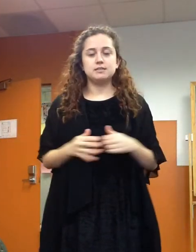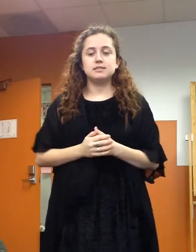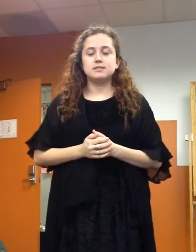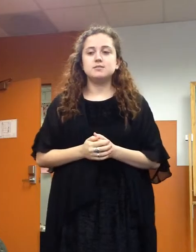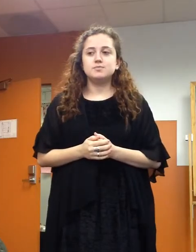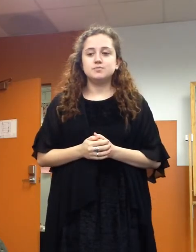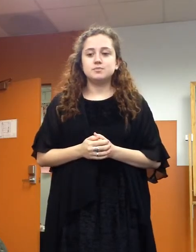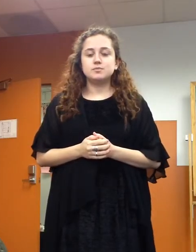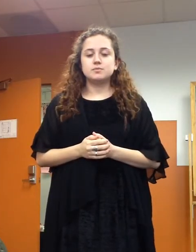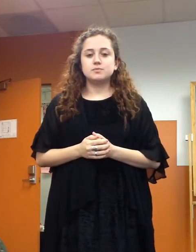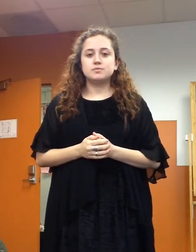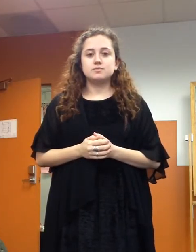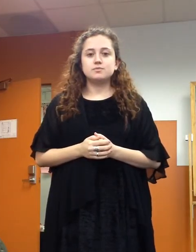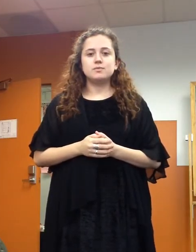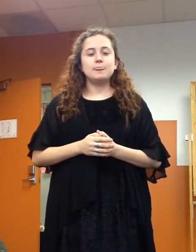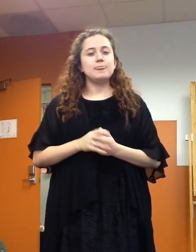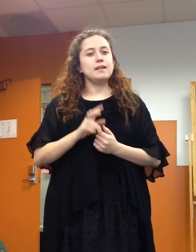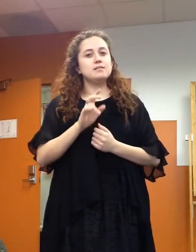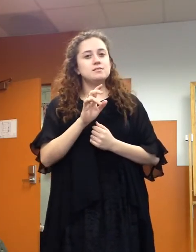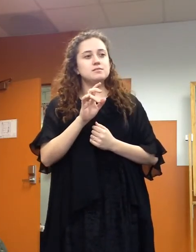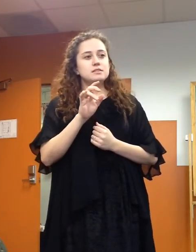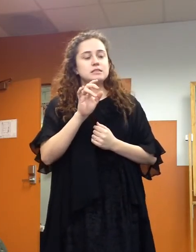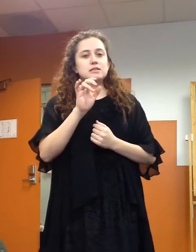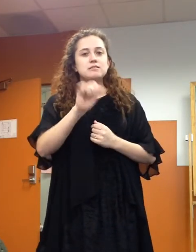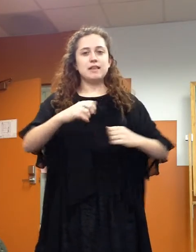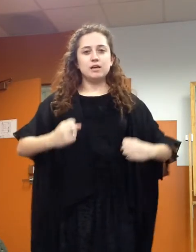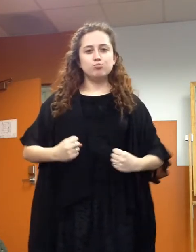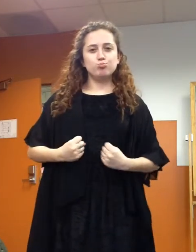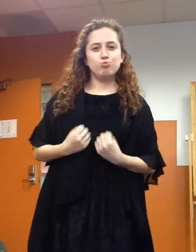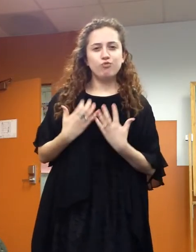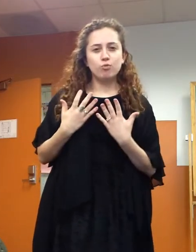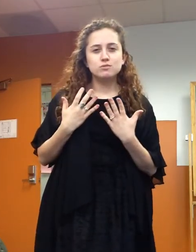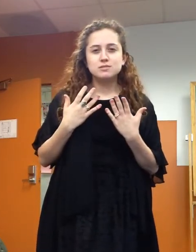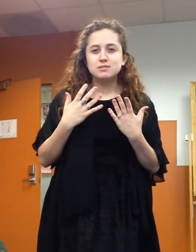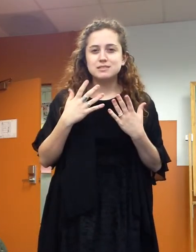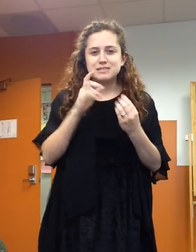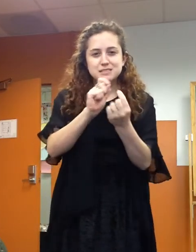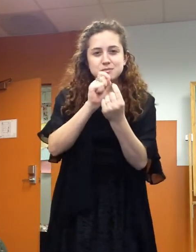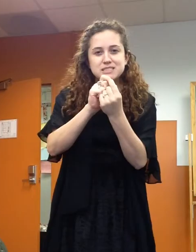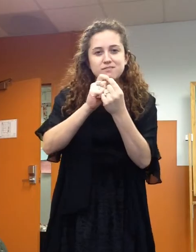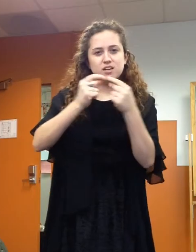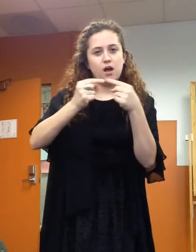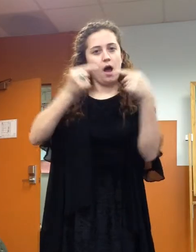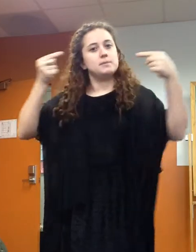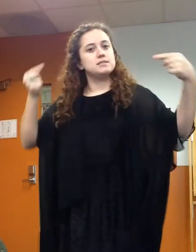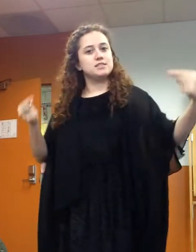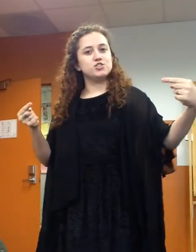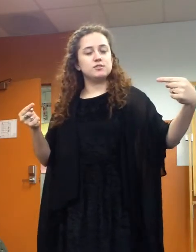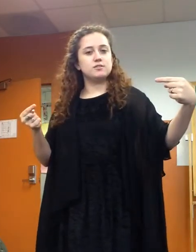That provoked a certain opposition of people who said that multiculturalism